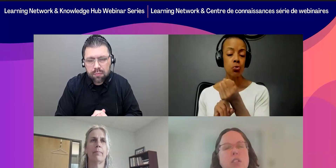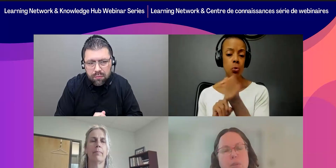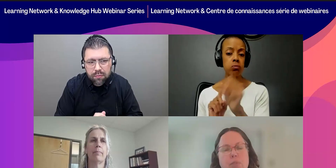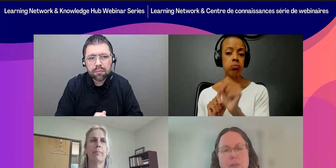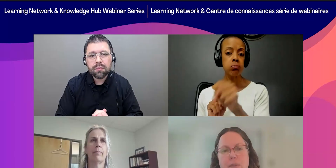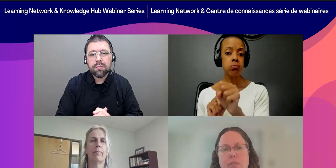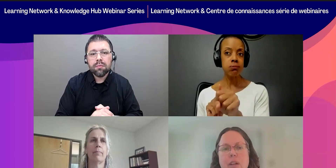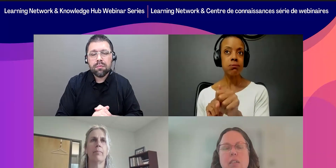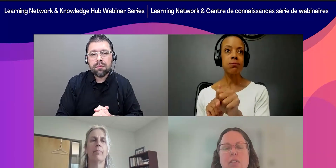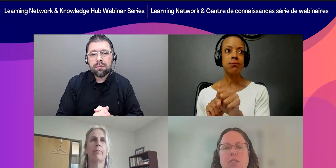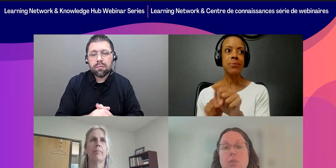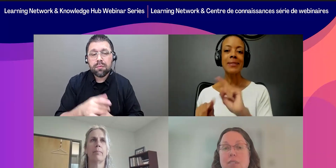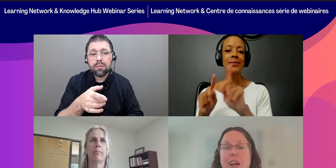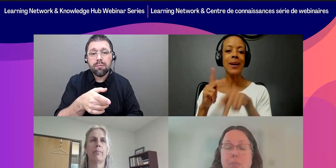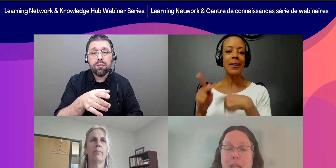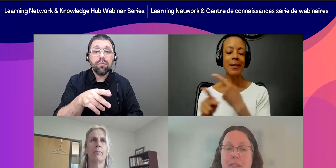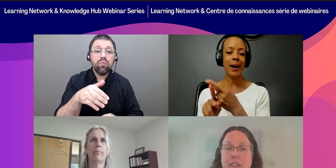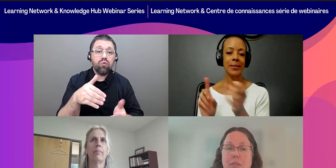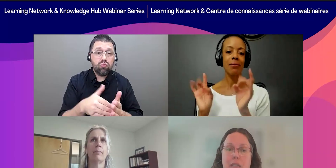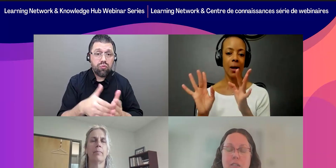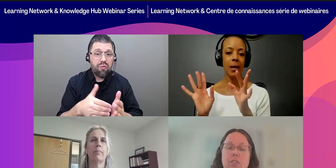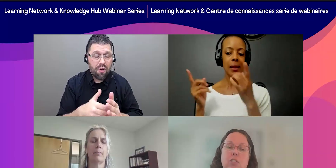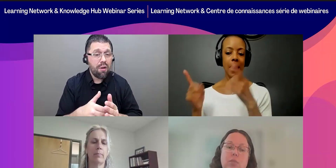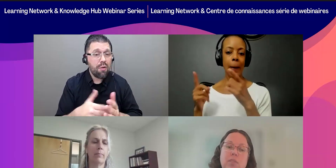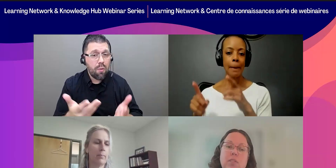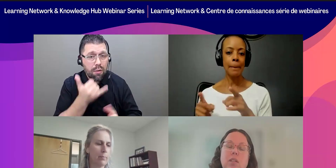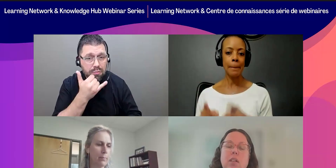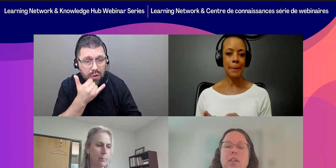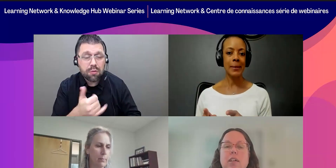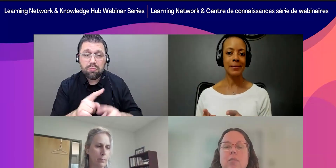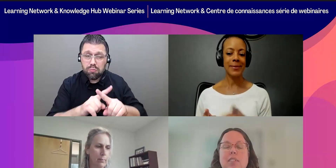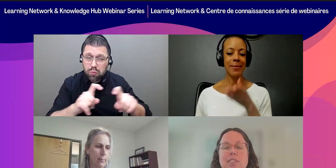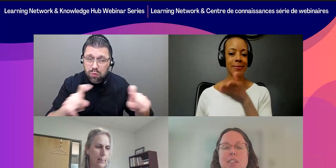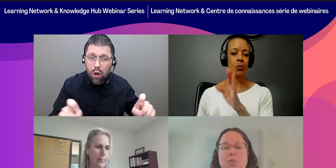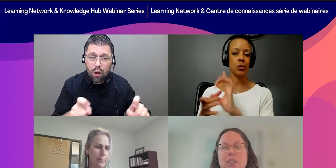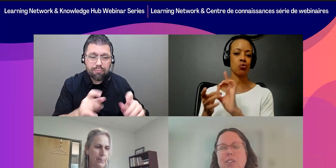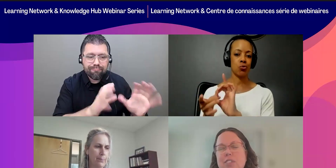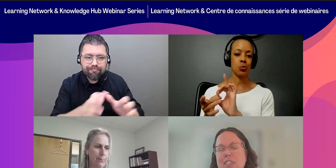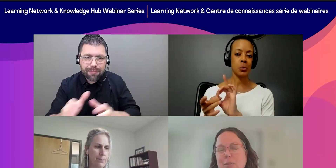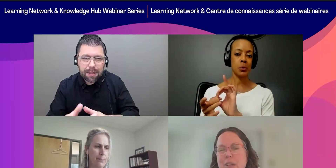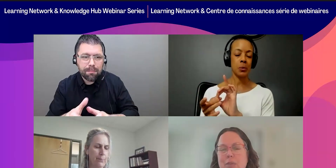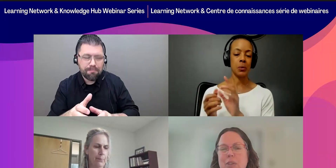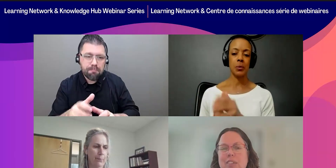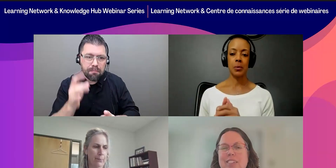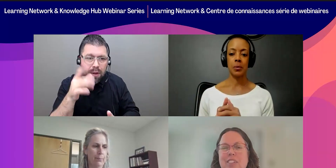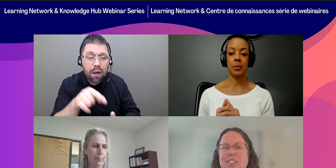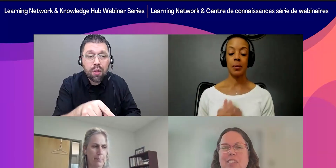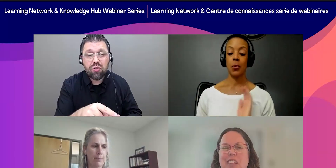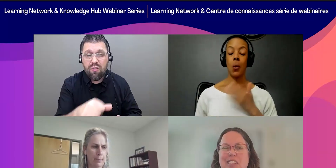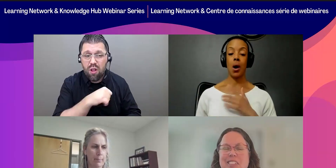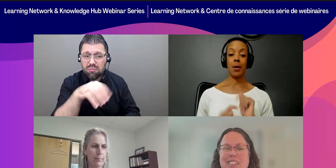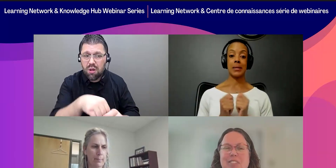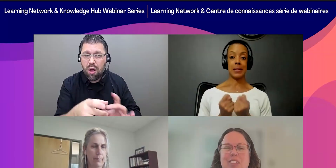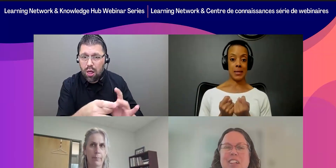there can be multiple forms of violence or abuse happening in the relationship. So as I said, our team kind of works at